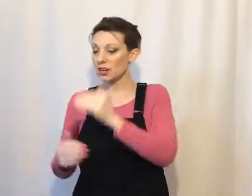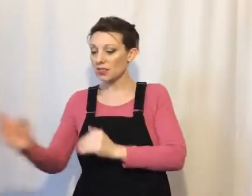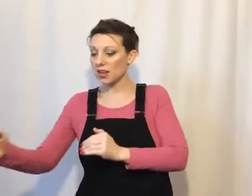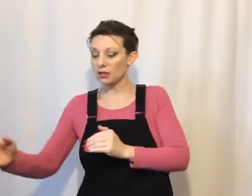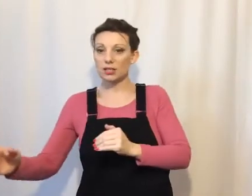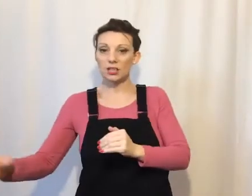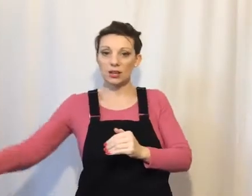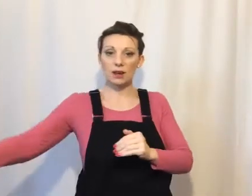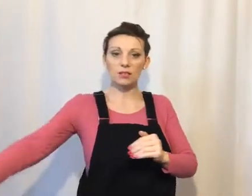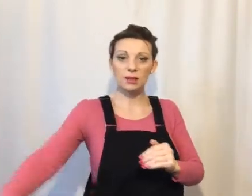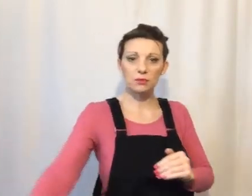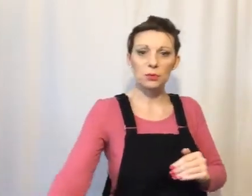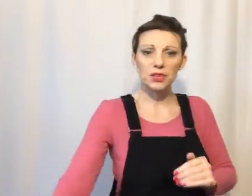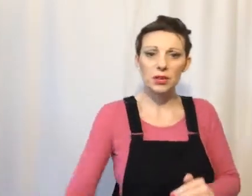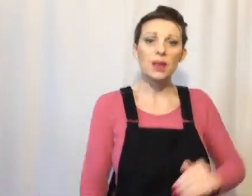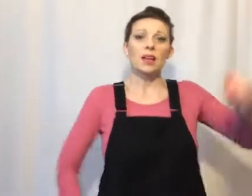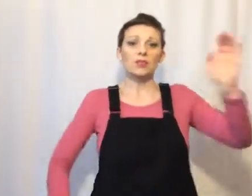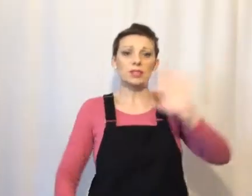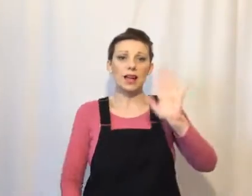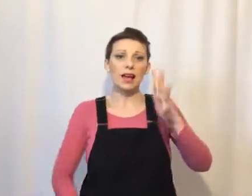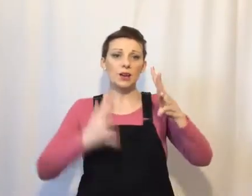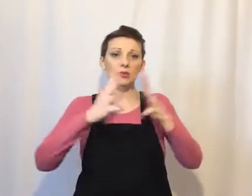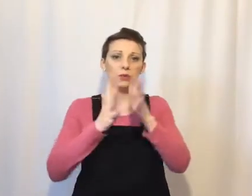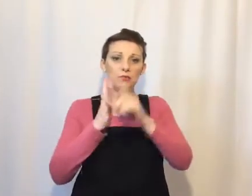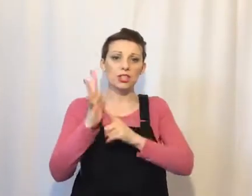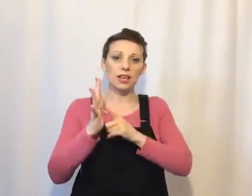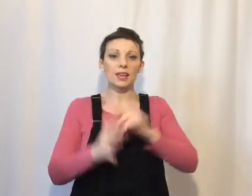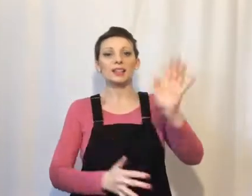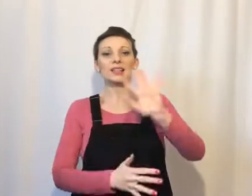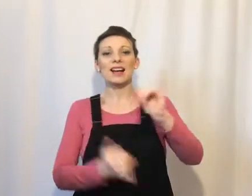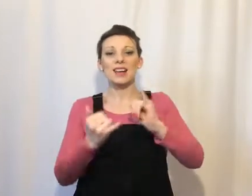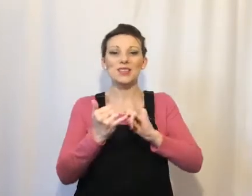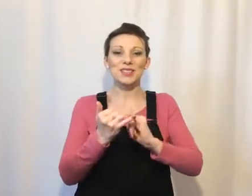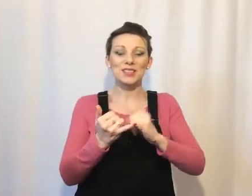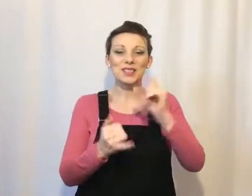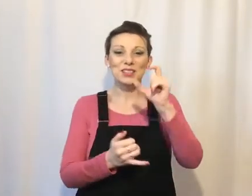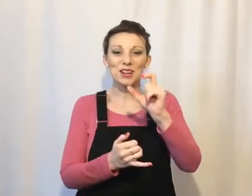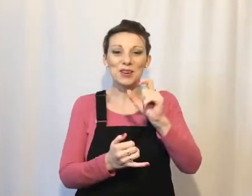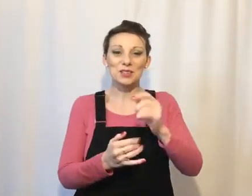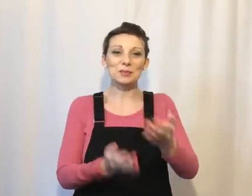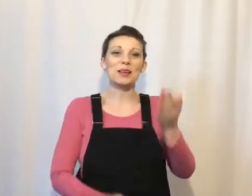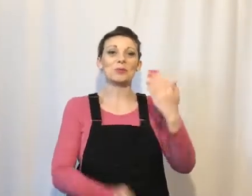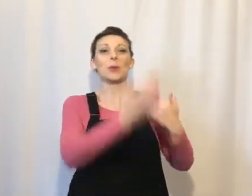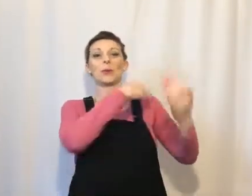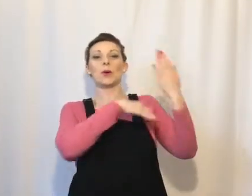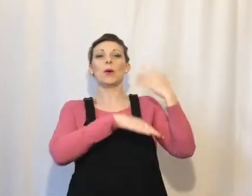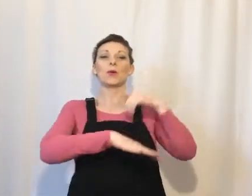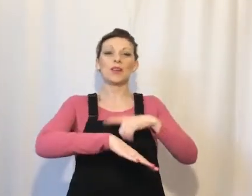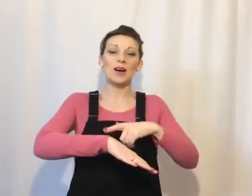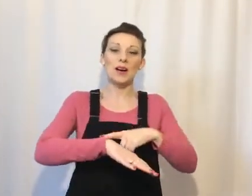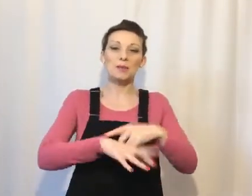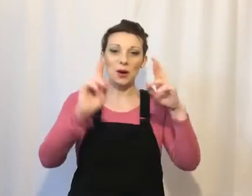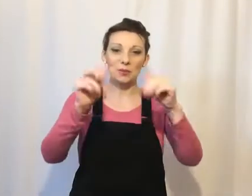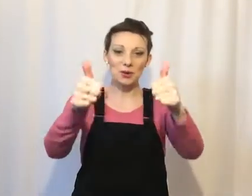that little section. Hang on a sec before we do. I've got to say hello to Wilfred Jenkins and hello to Sue Child. It's been a long time. Hope you're